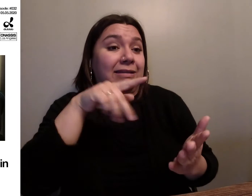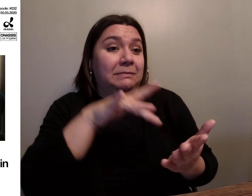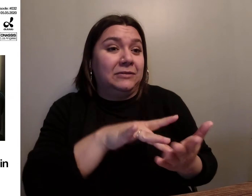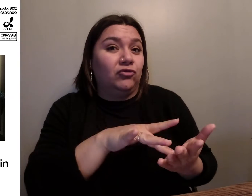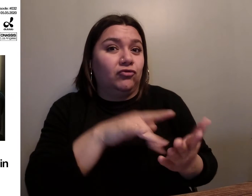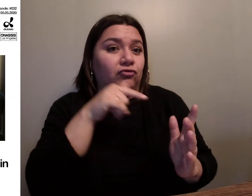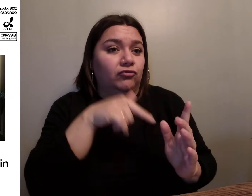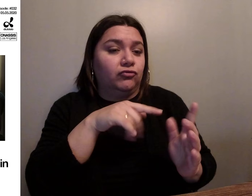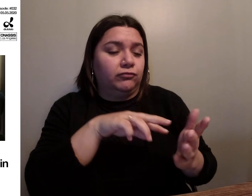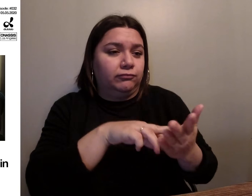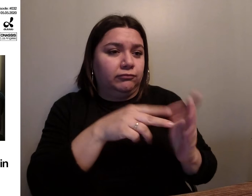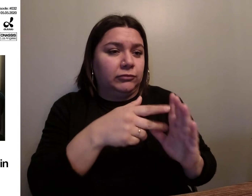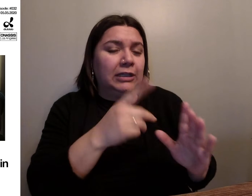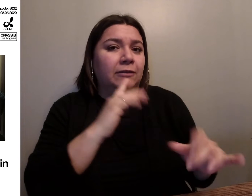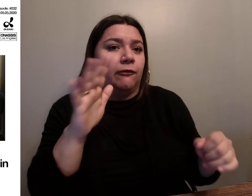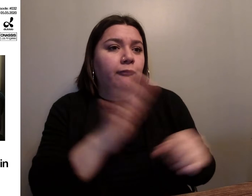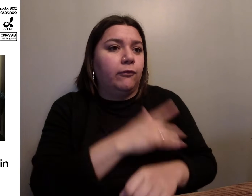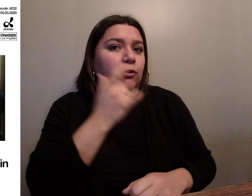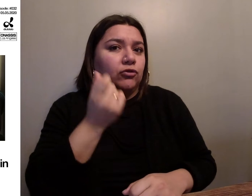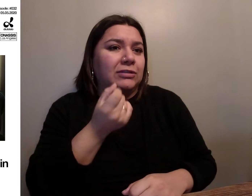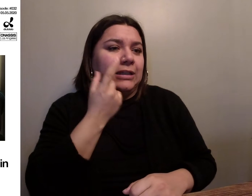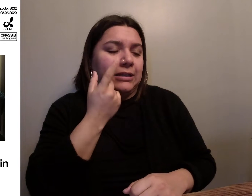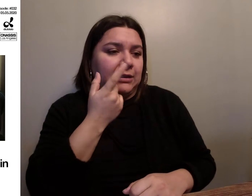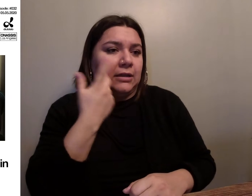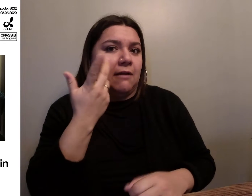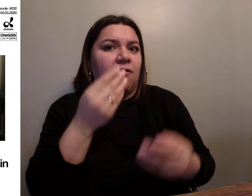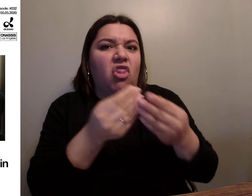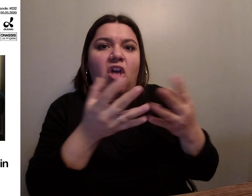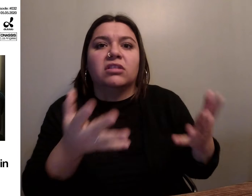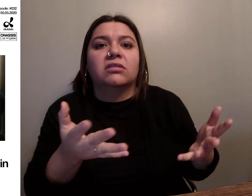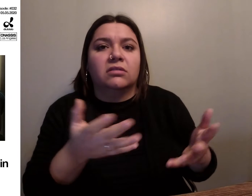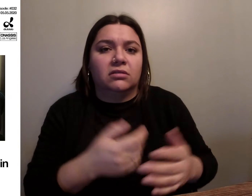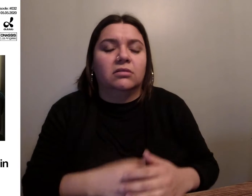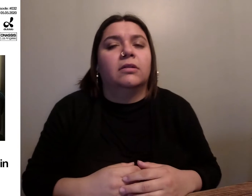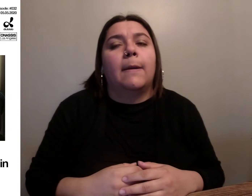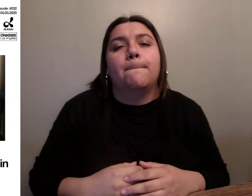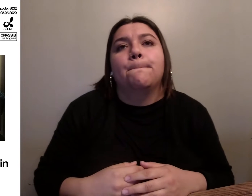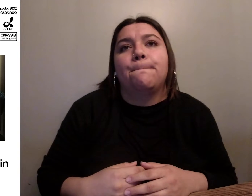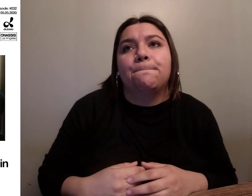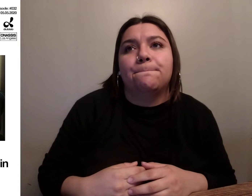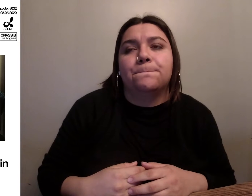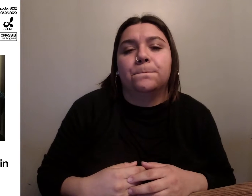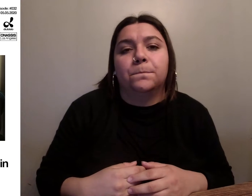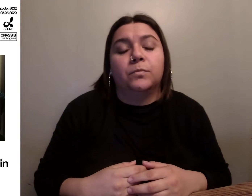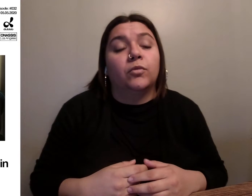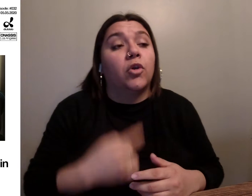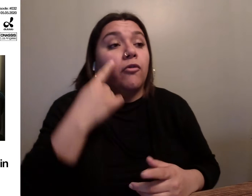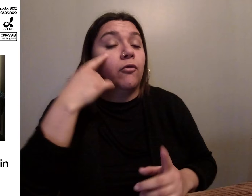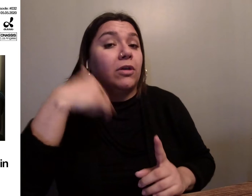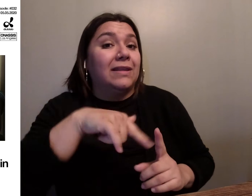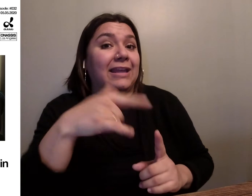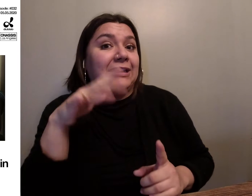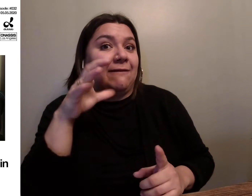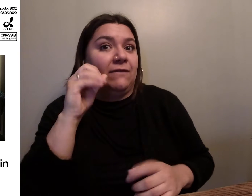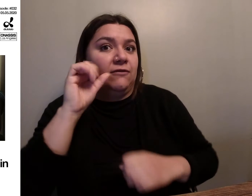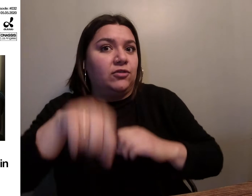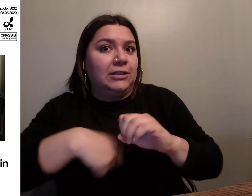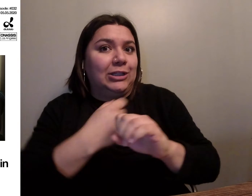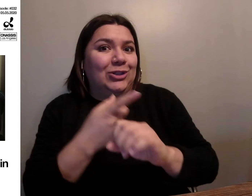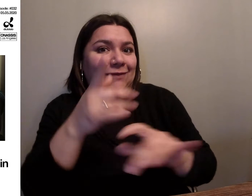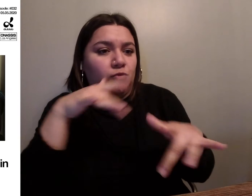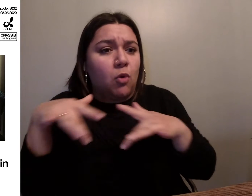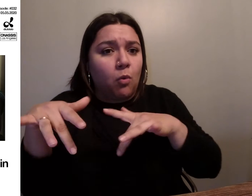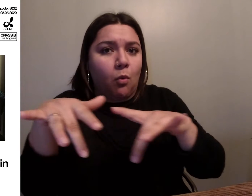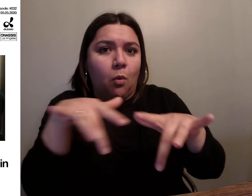loss. In these 50 years of you recording the soundscape you've created,